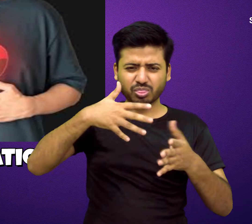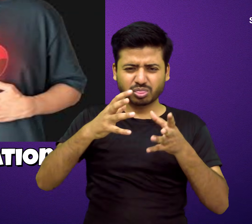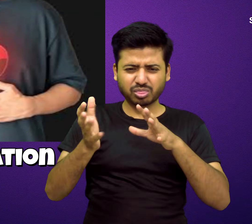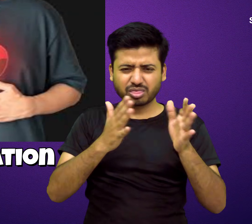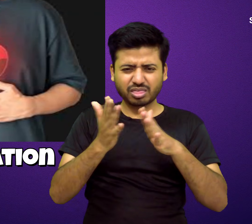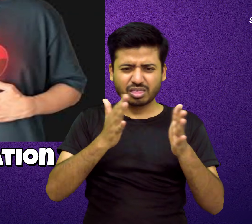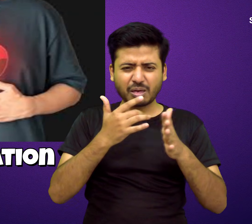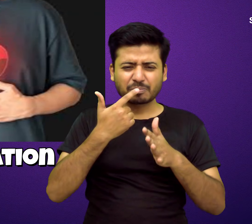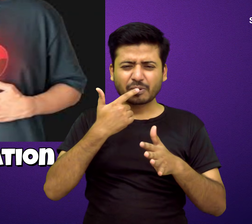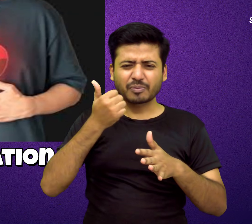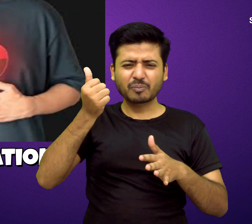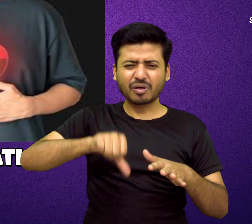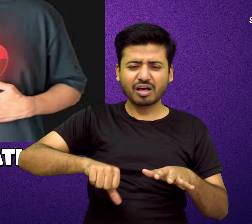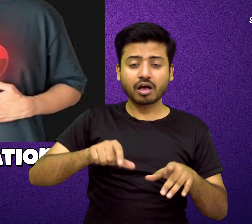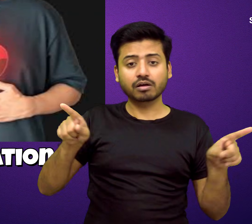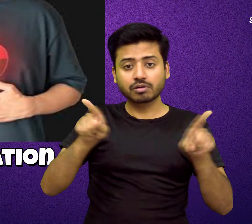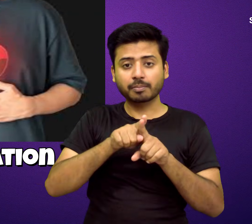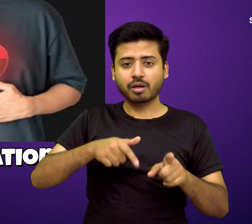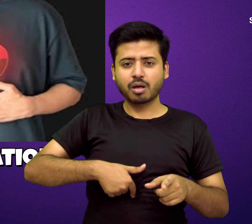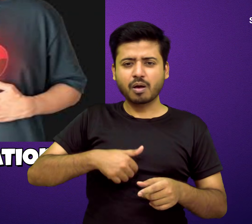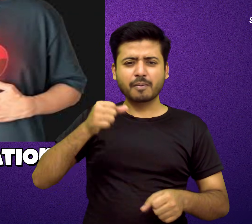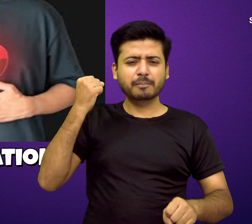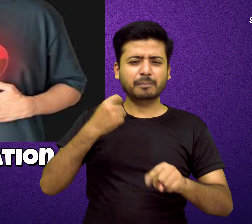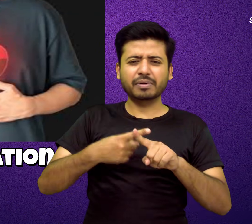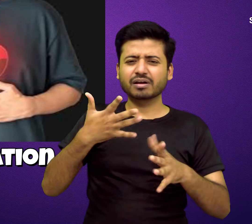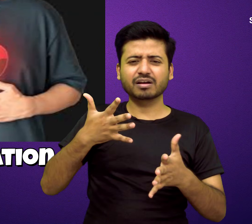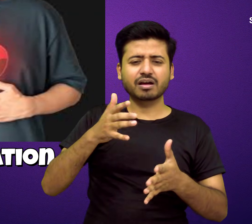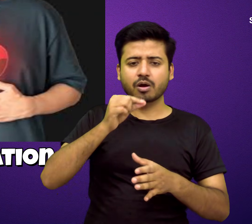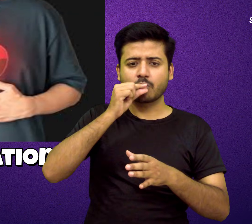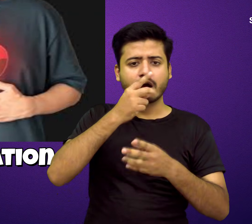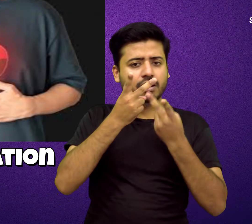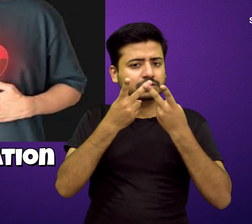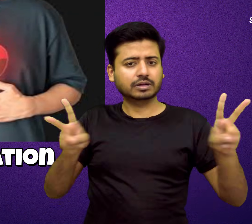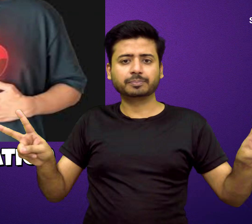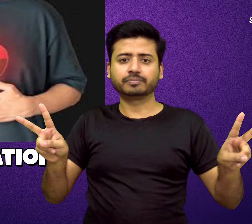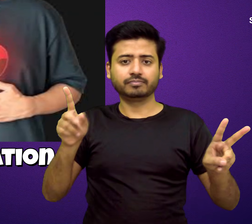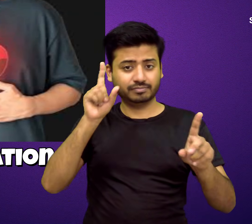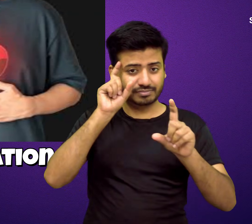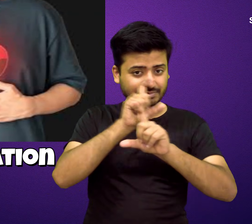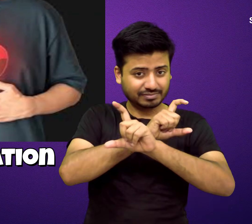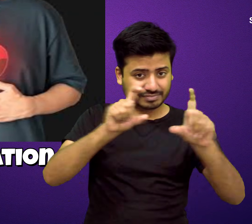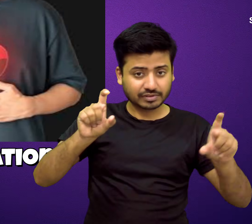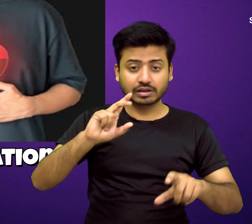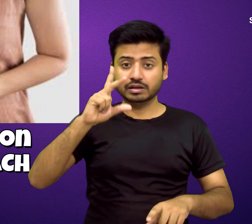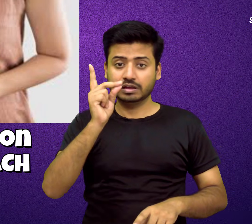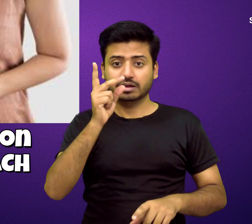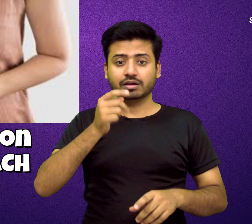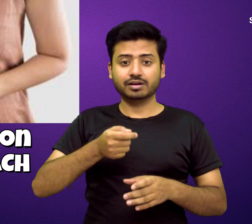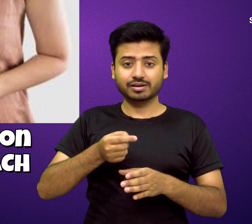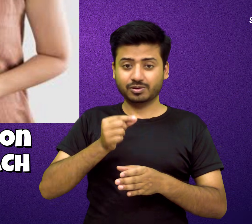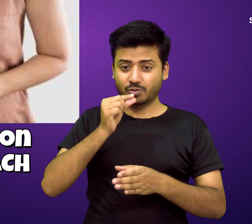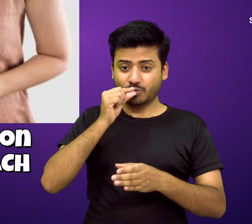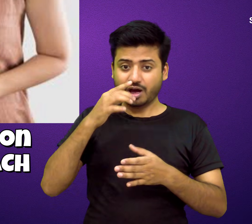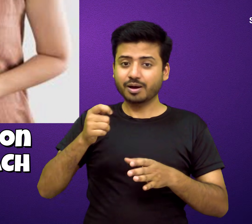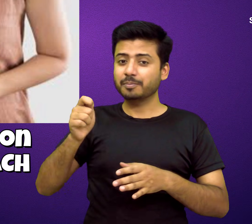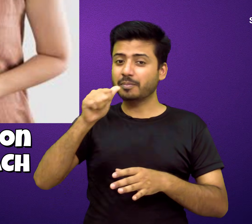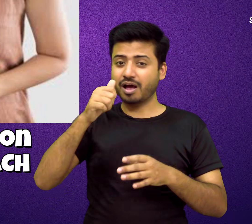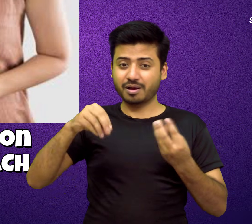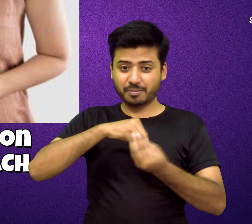Instead, sit upright to alleviate pressure. Take small sips of plain, room temperature water, or try a warm cup of